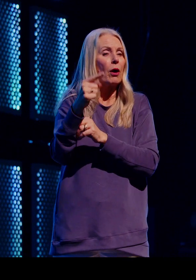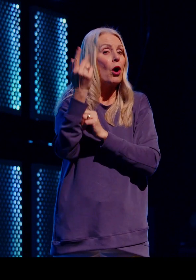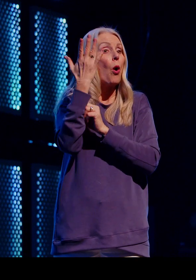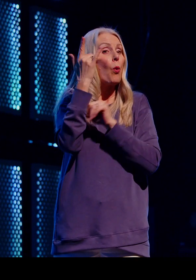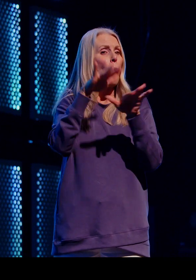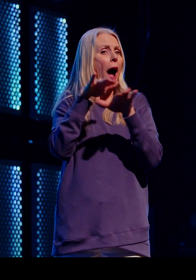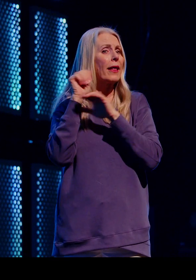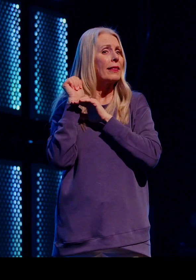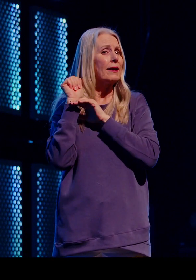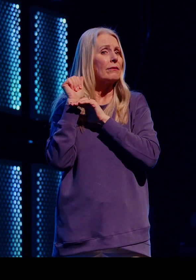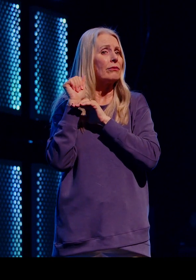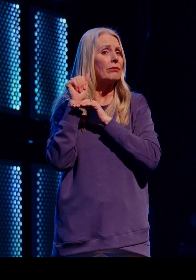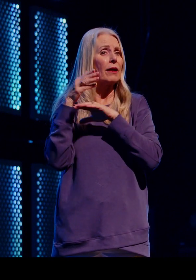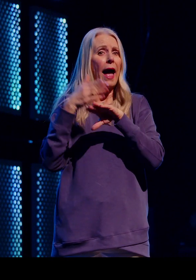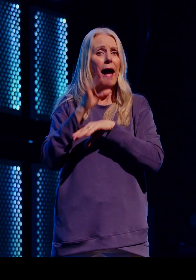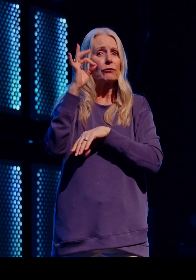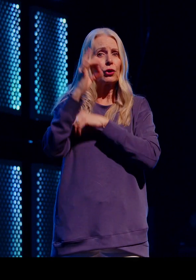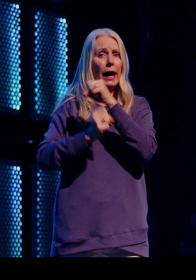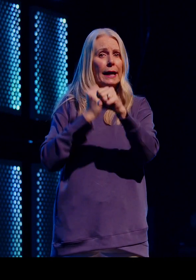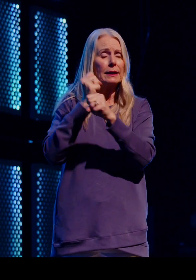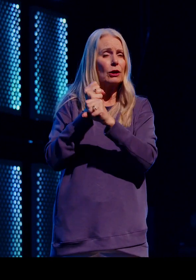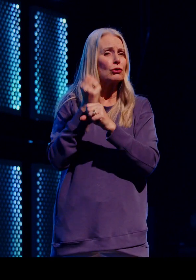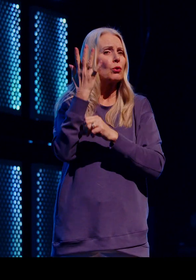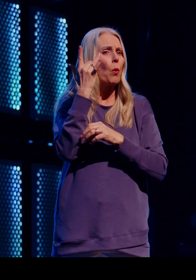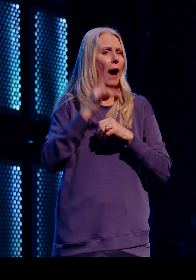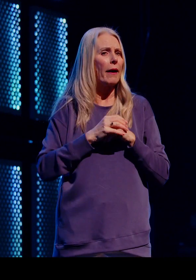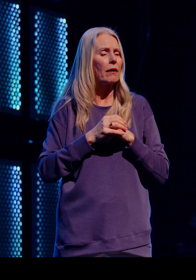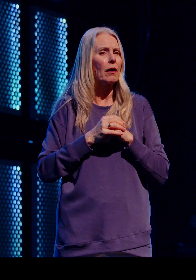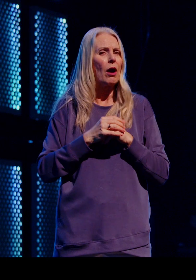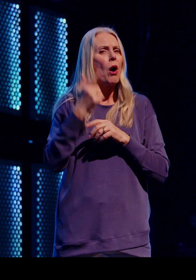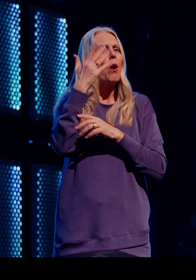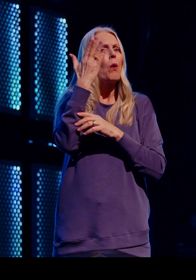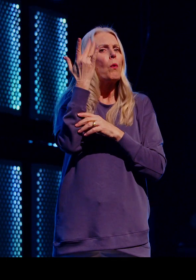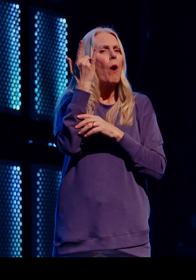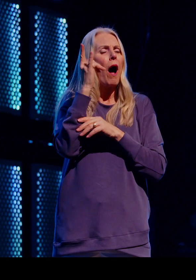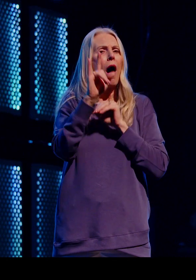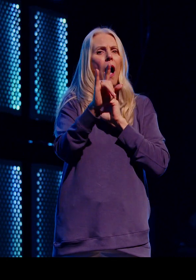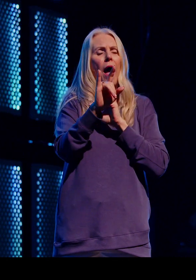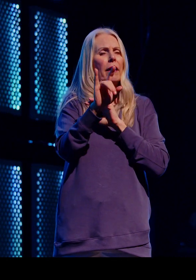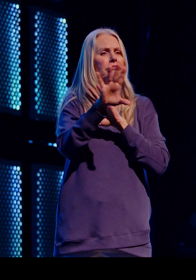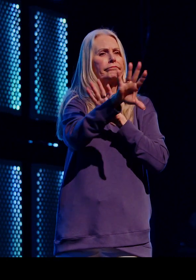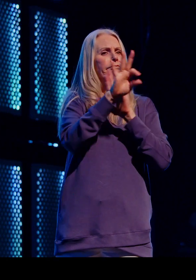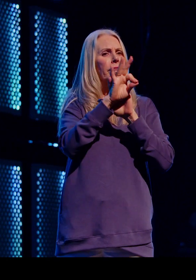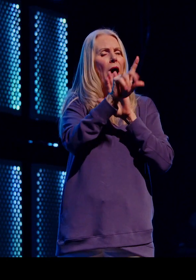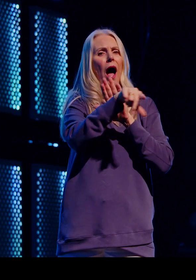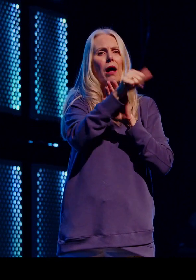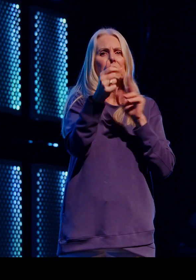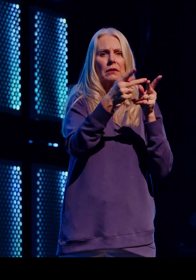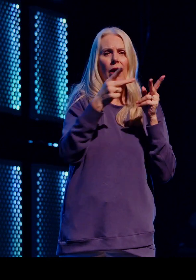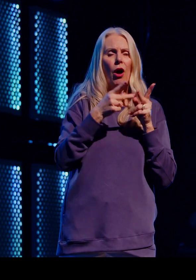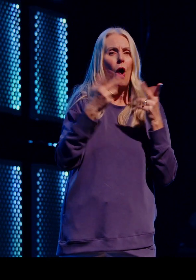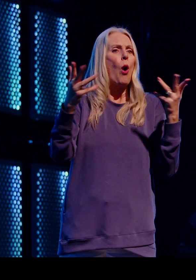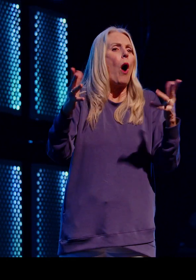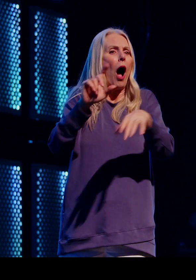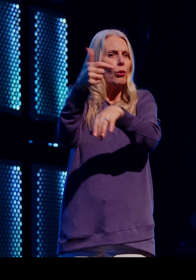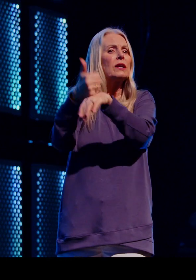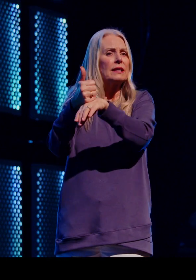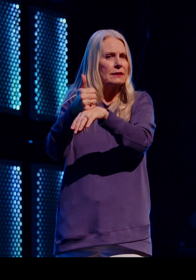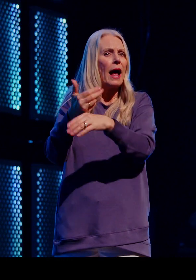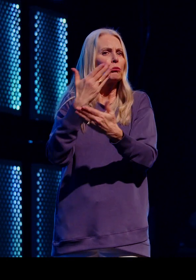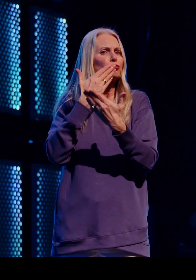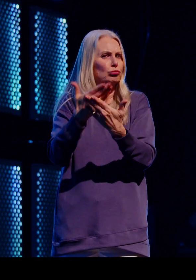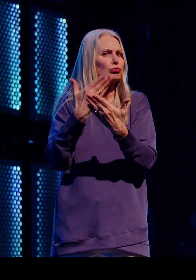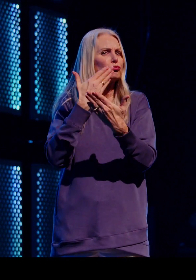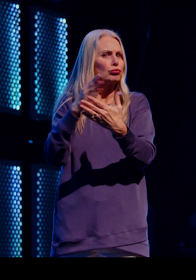Belize after 8 years? Why should we leave Belize after 8 years? When we have established all these great